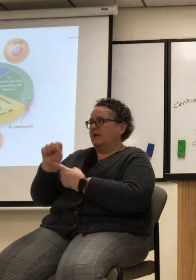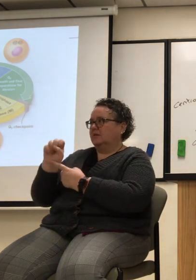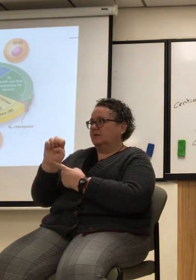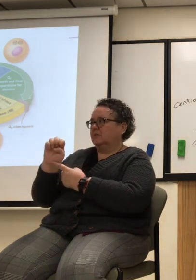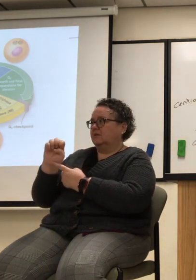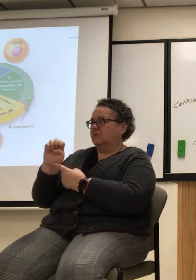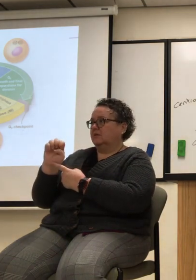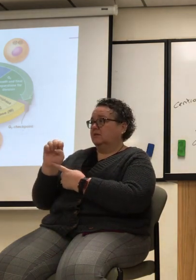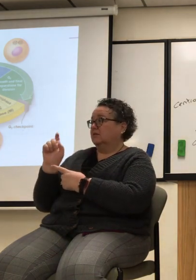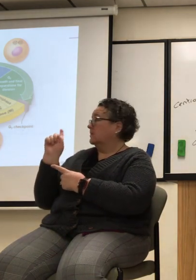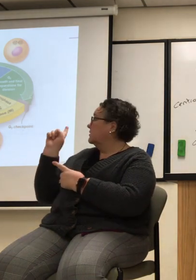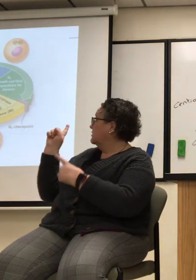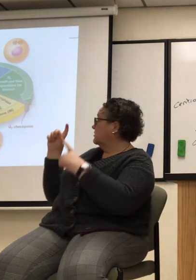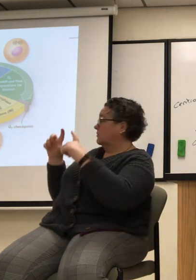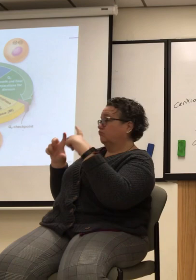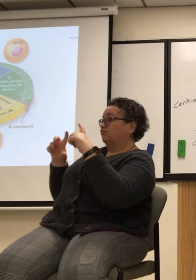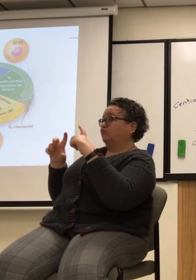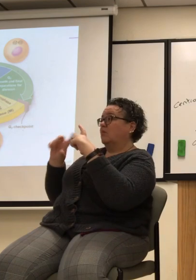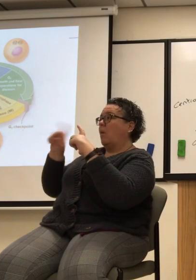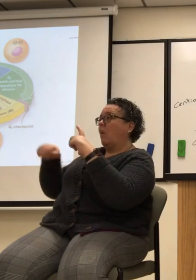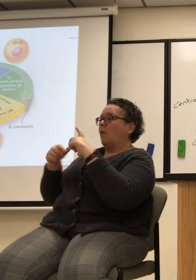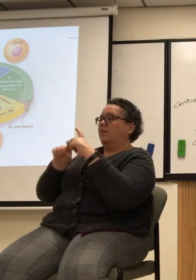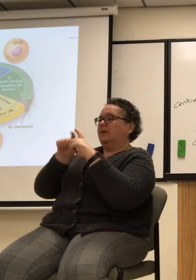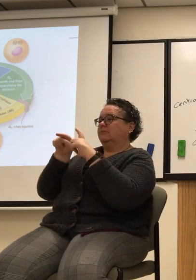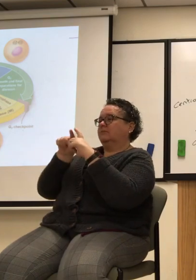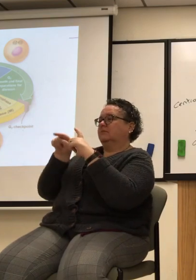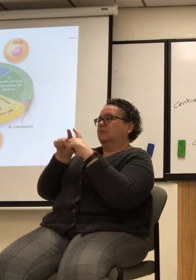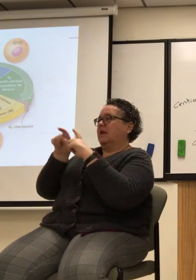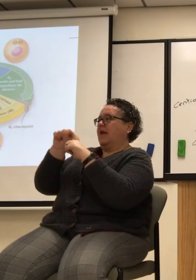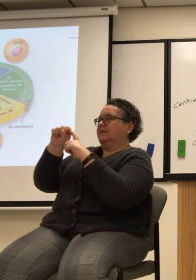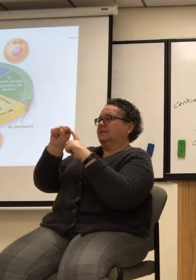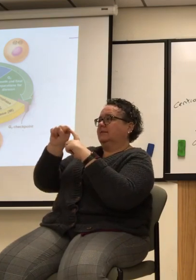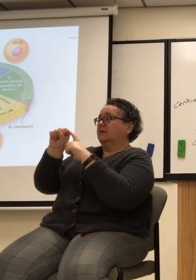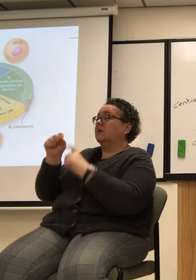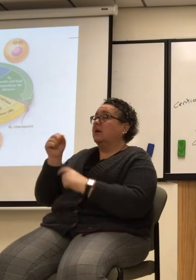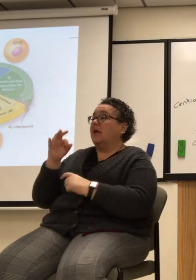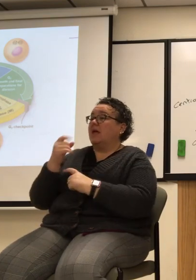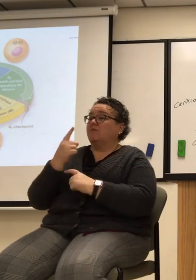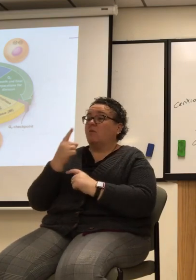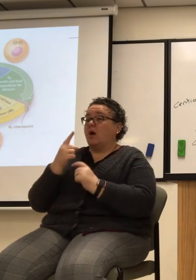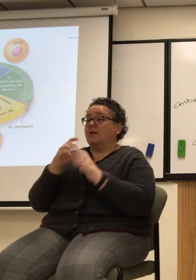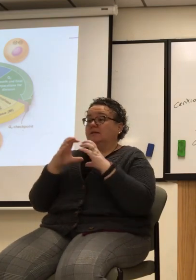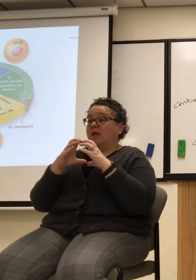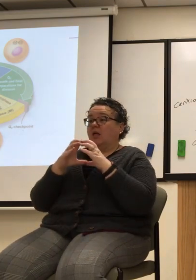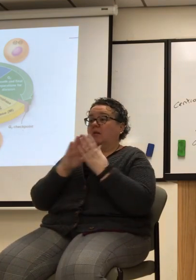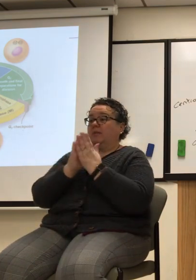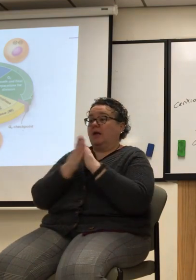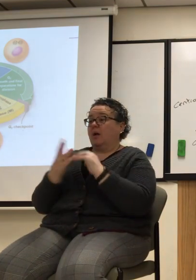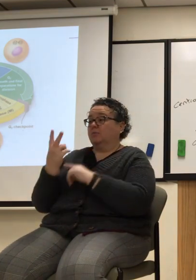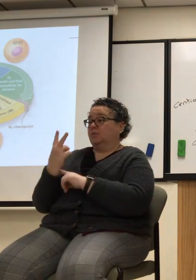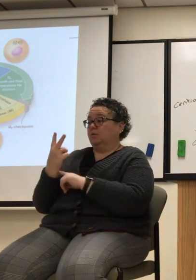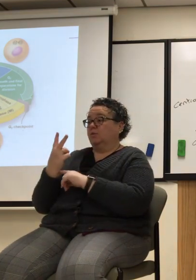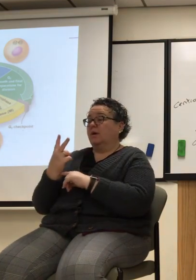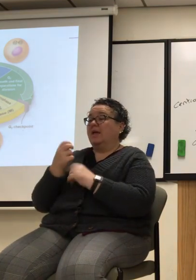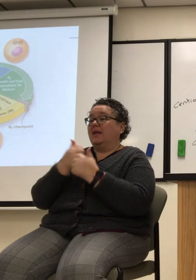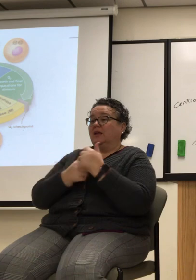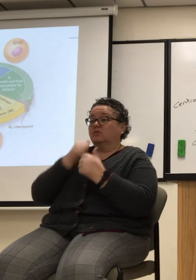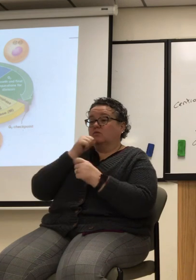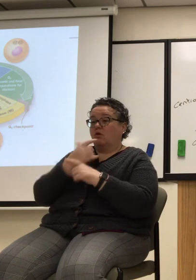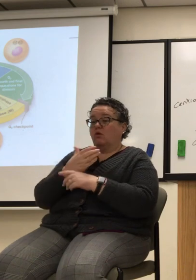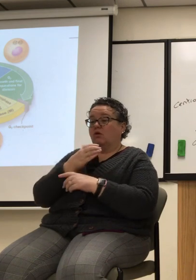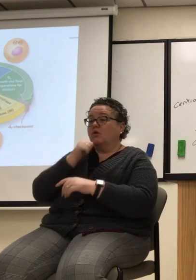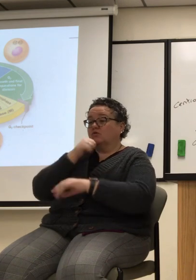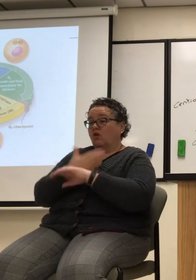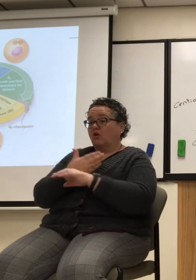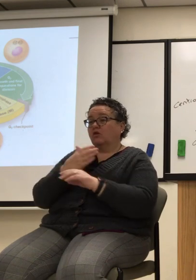replicate the DNA. And you ask yourself, why? Well, if one cell is going to become two, and each of the daughter cells needs to have exactly